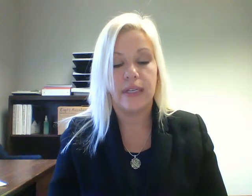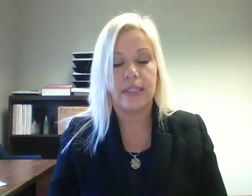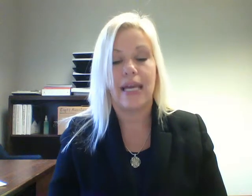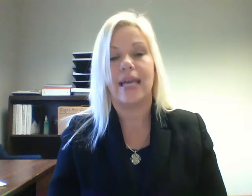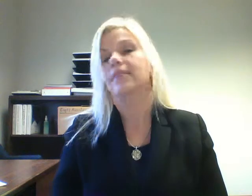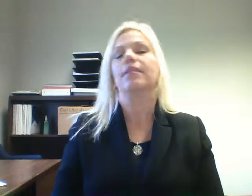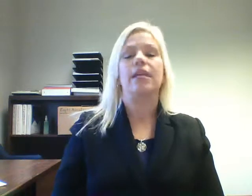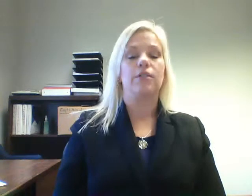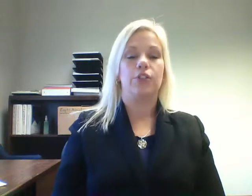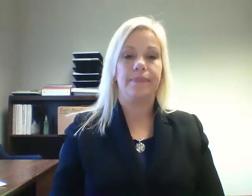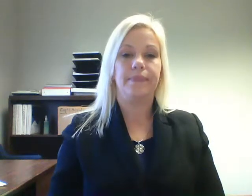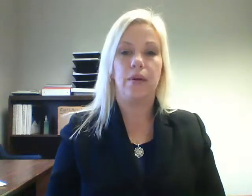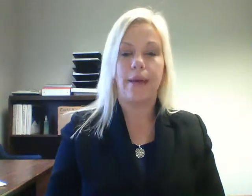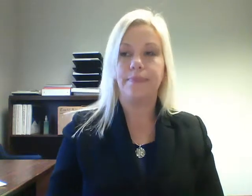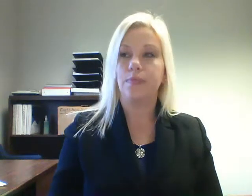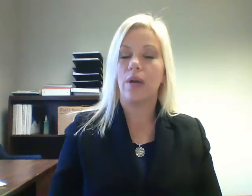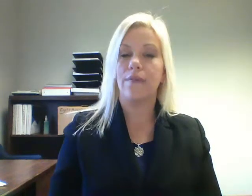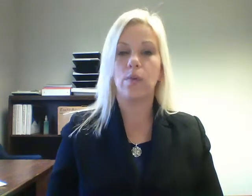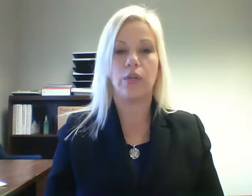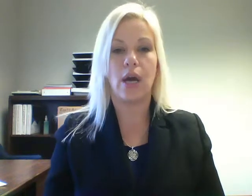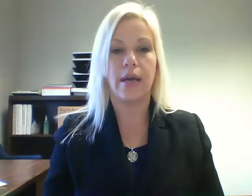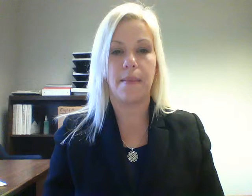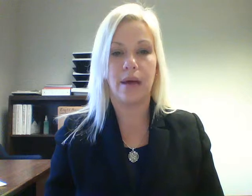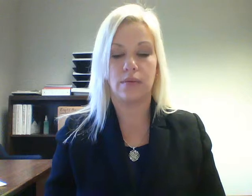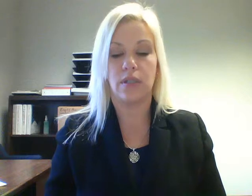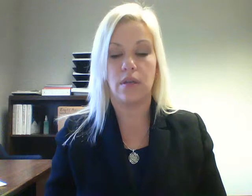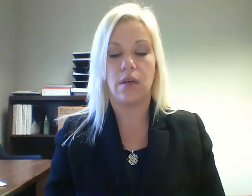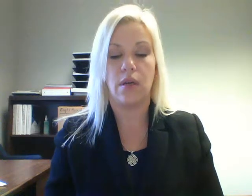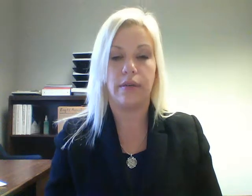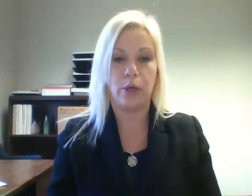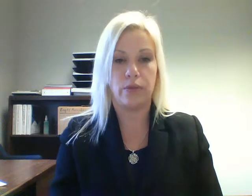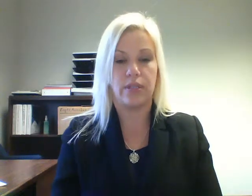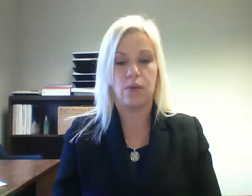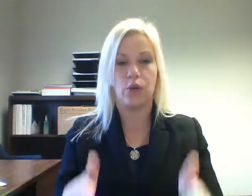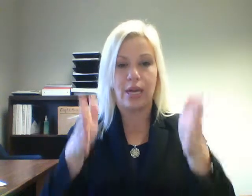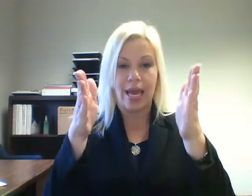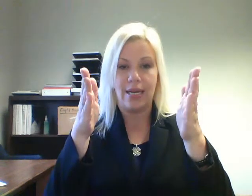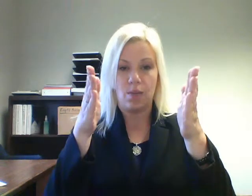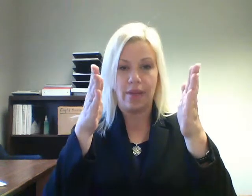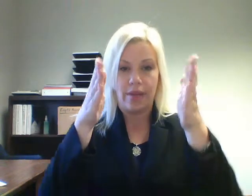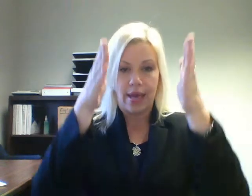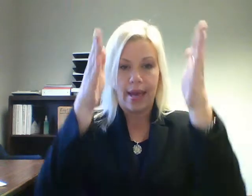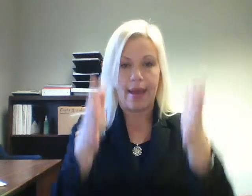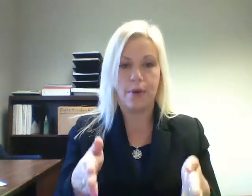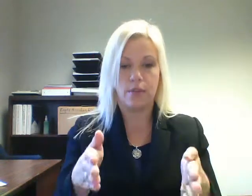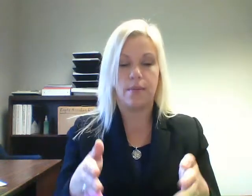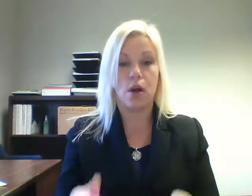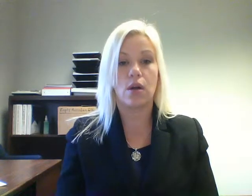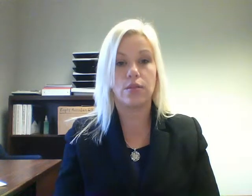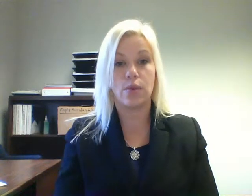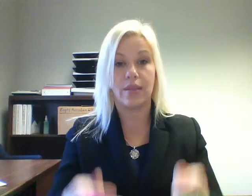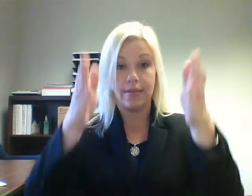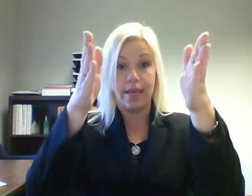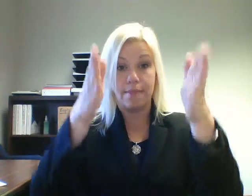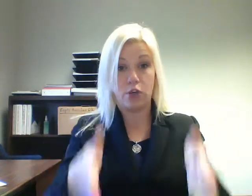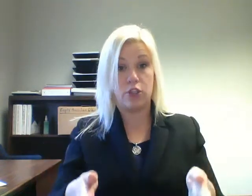Student and teacher. Okay, whenever we're talking about a person, we're going to end it with a person marker. So this is a